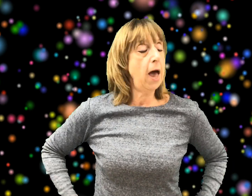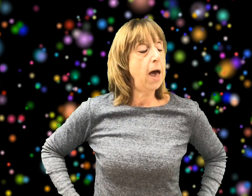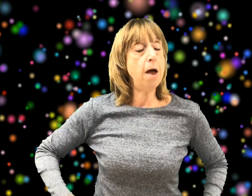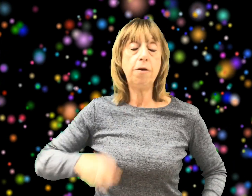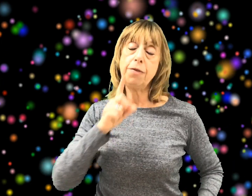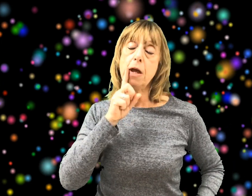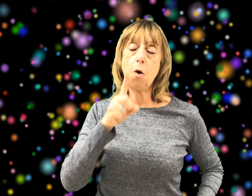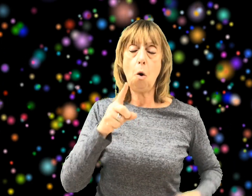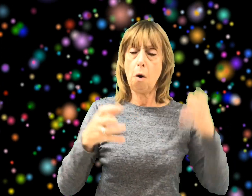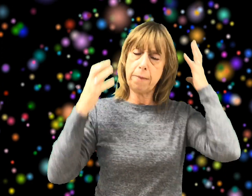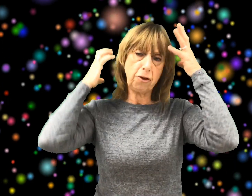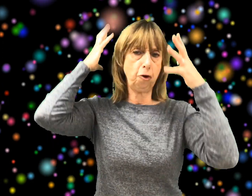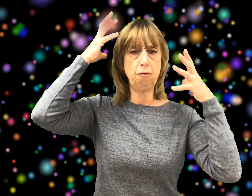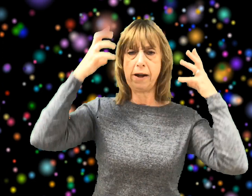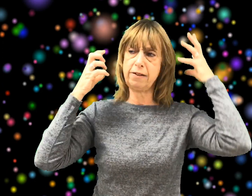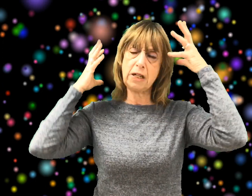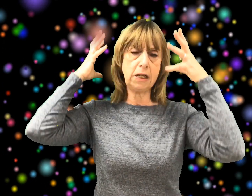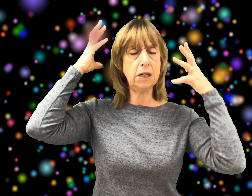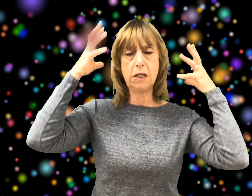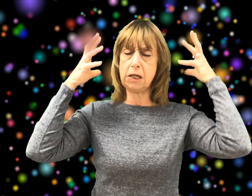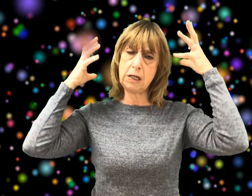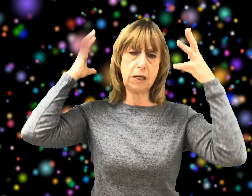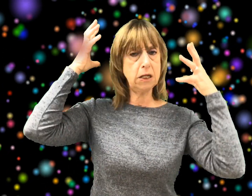I don't care if they call us crazy.